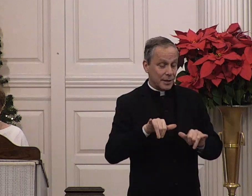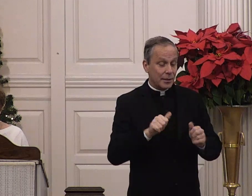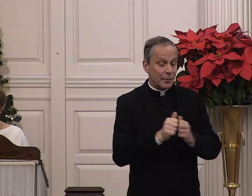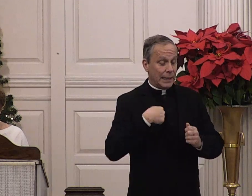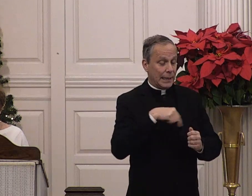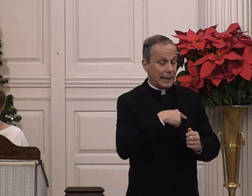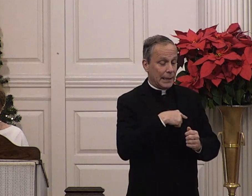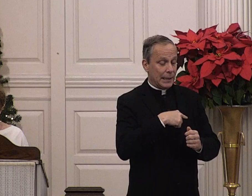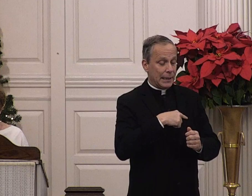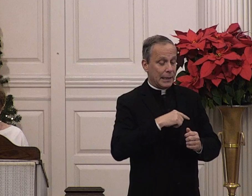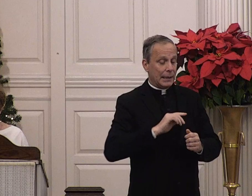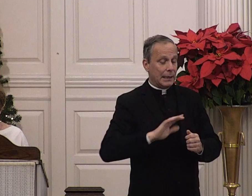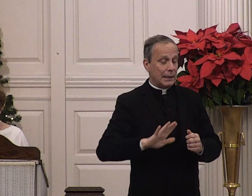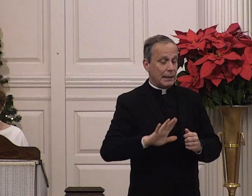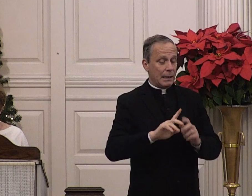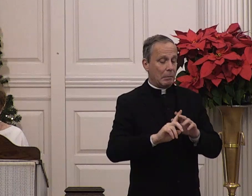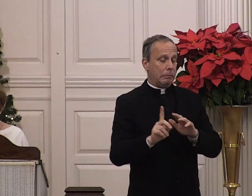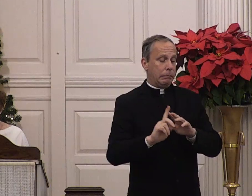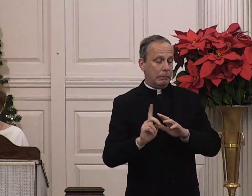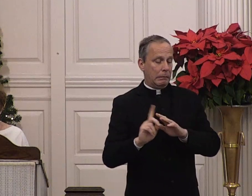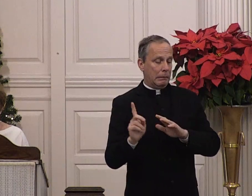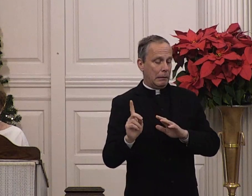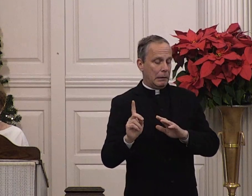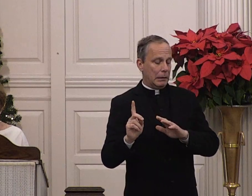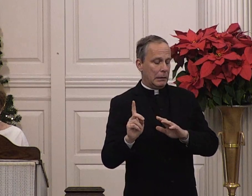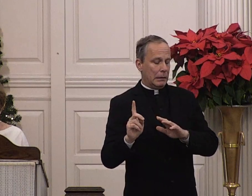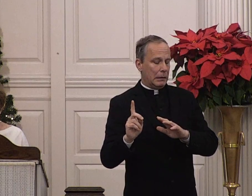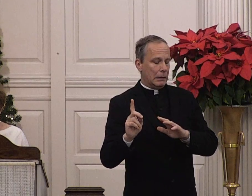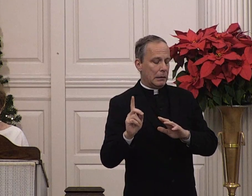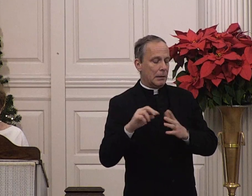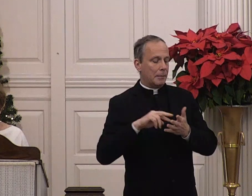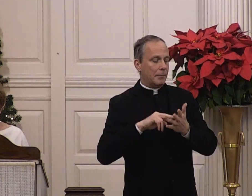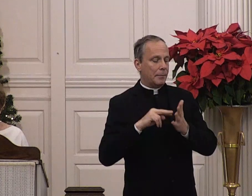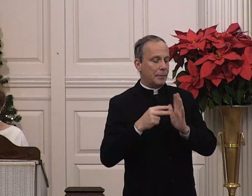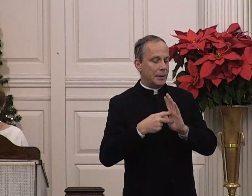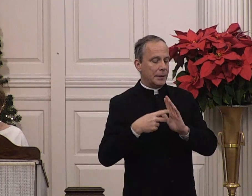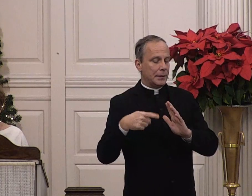Their desertion shows that none of them was of our number.